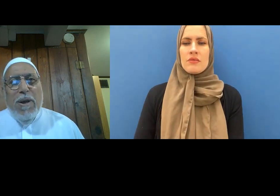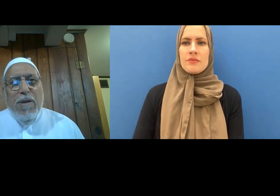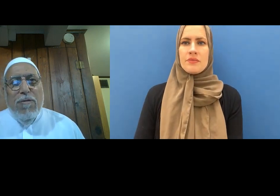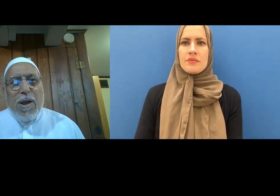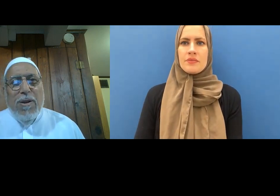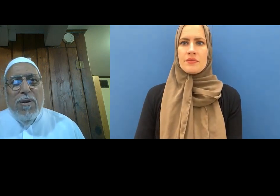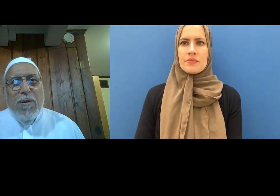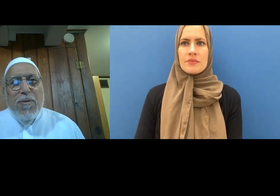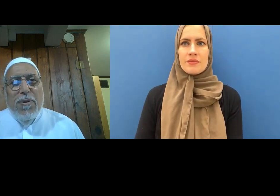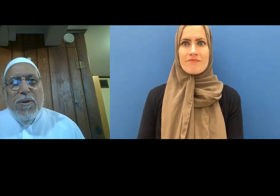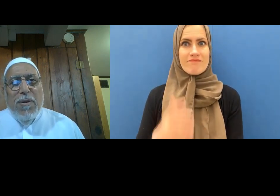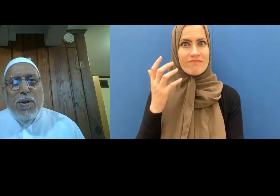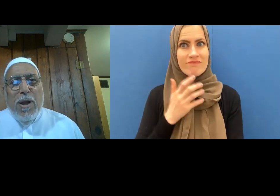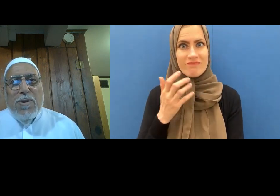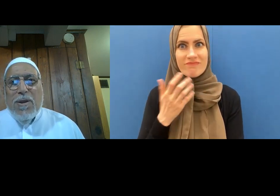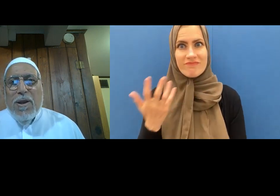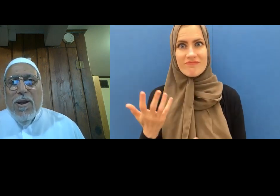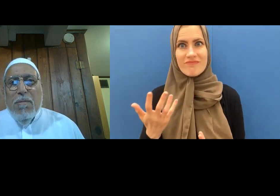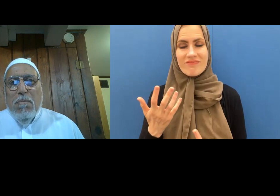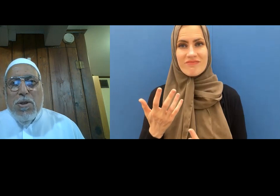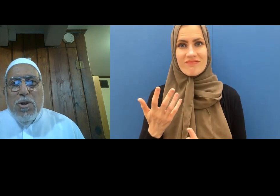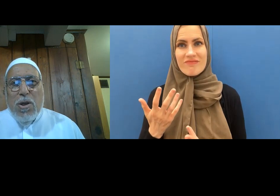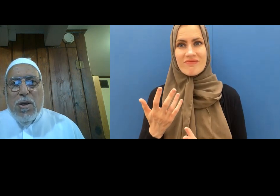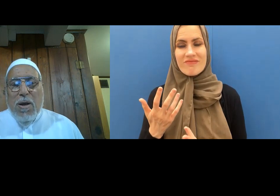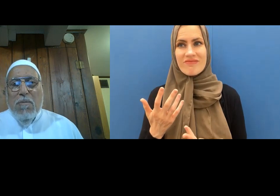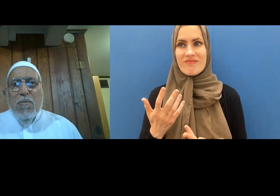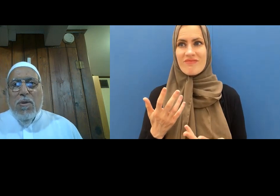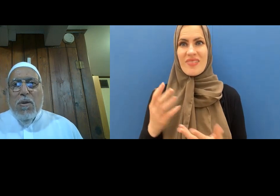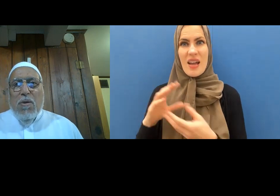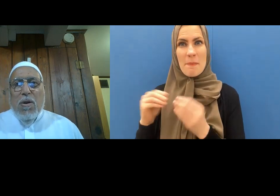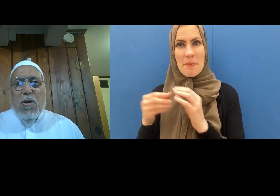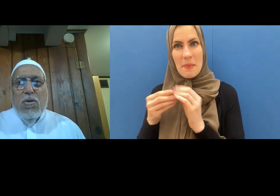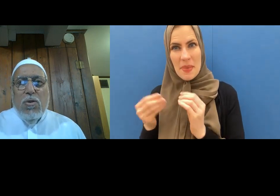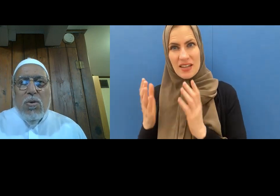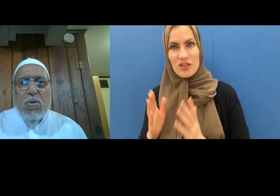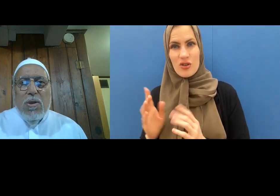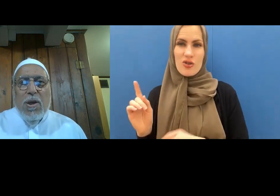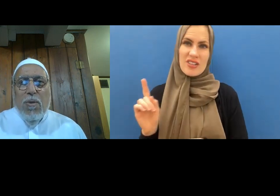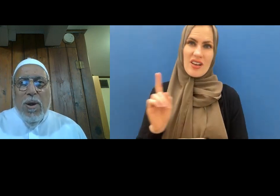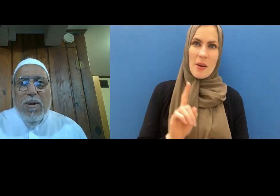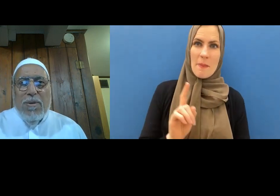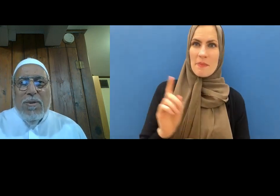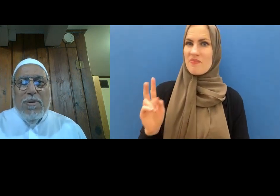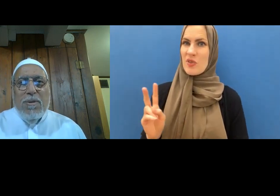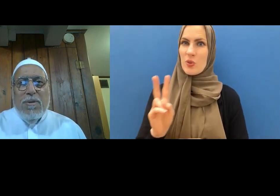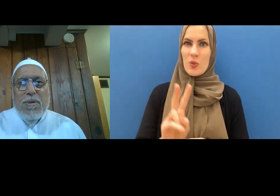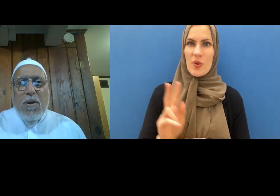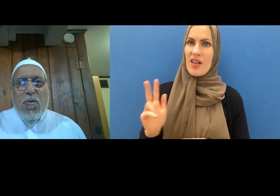Can you believe that? That messengers come in twos, in